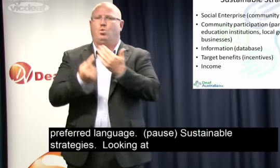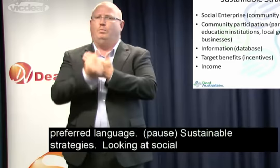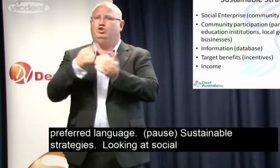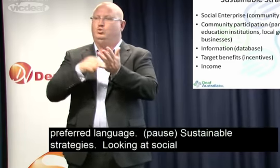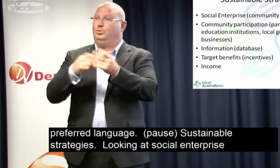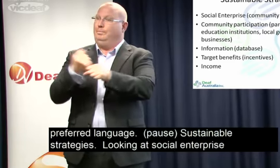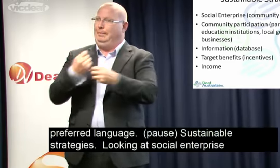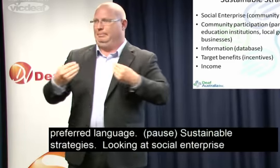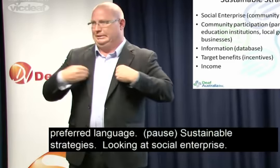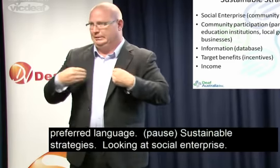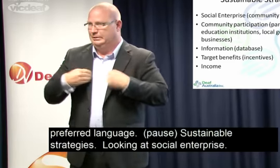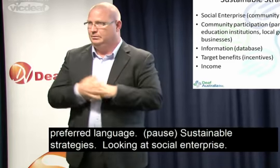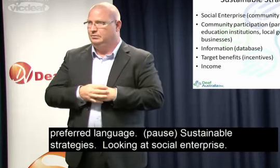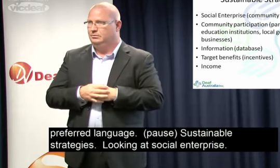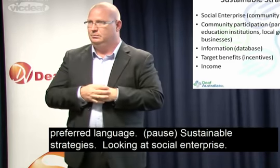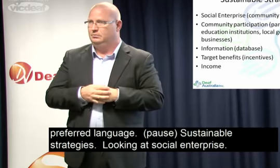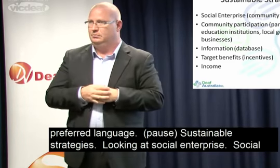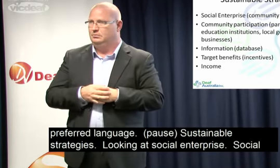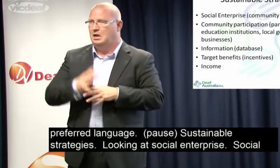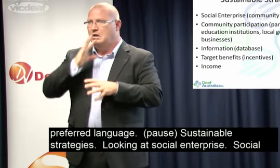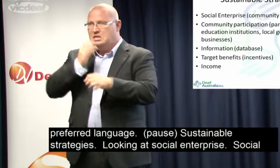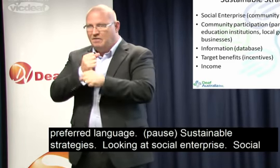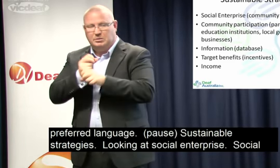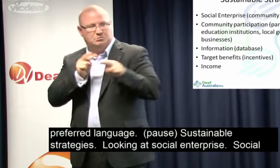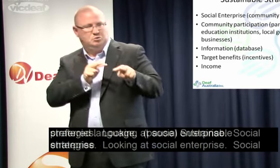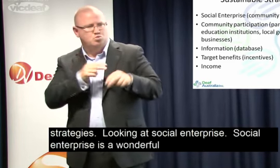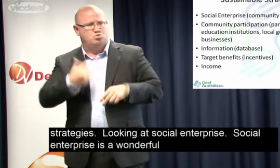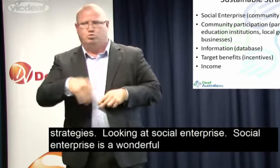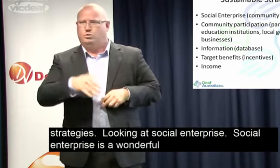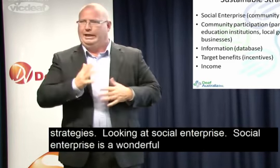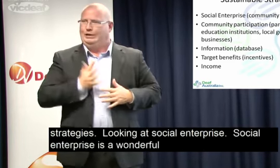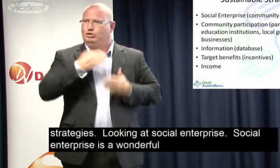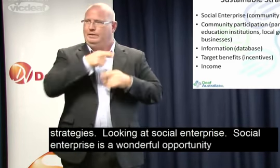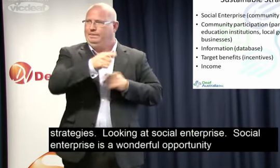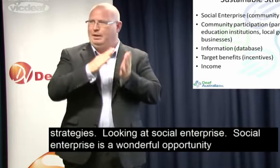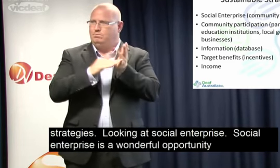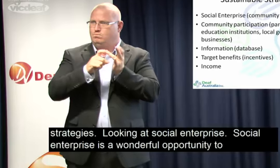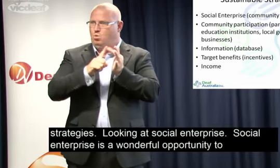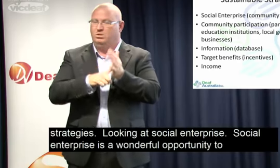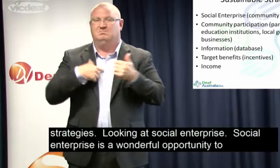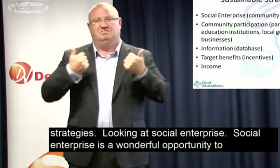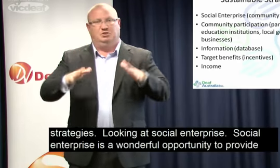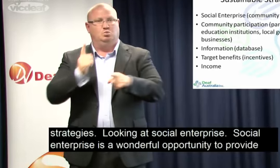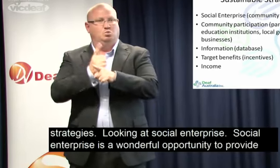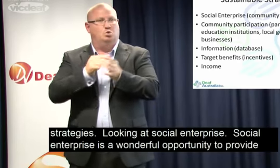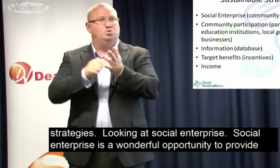And social enterprise is a wonderful opportunity to provide business and government recognising that there's an interest in various